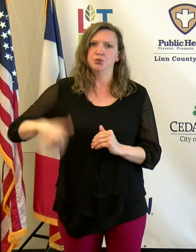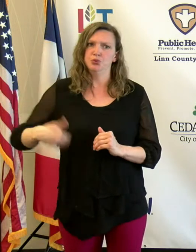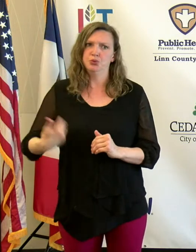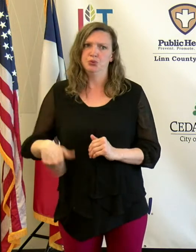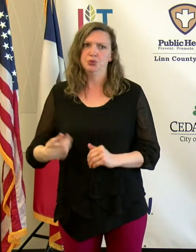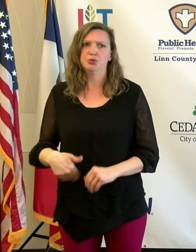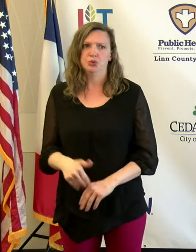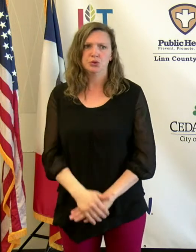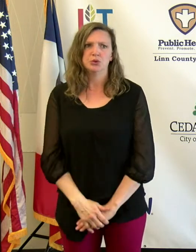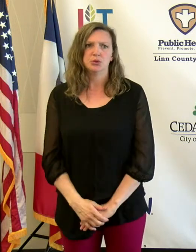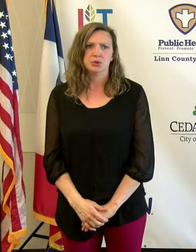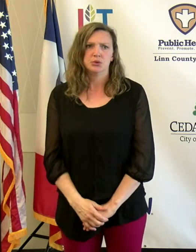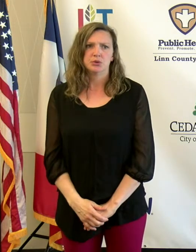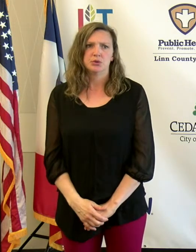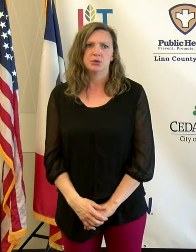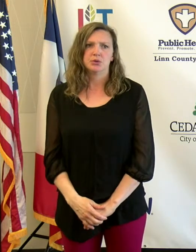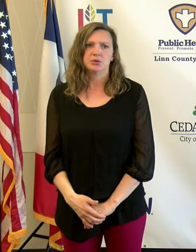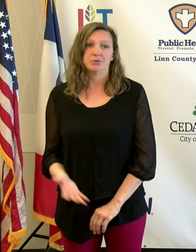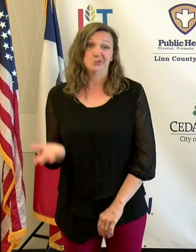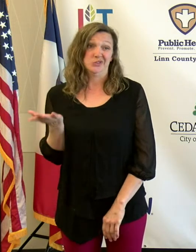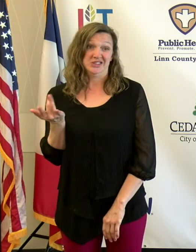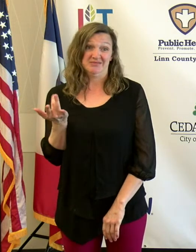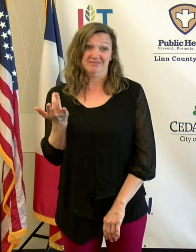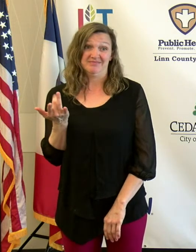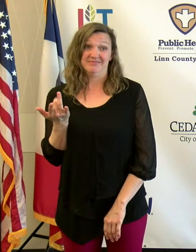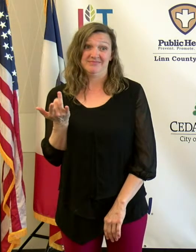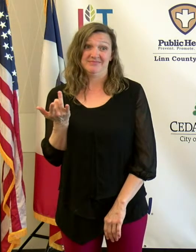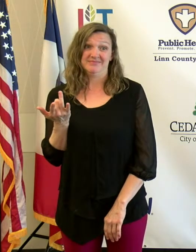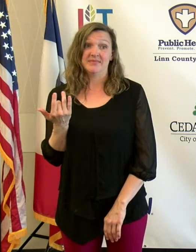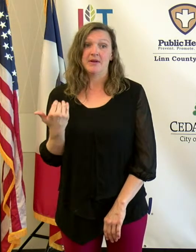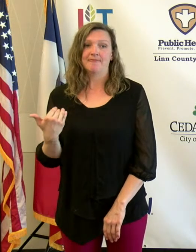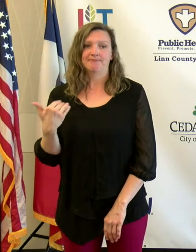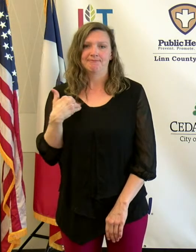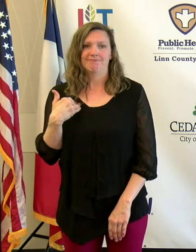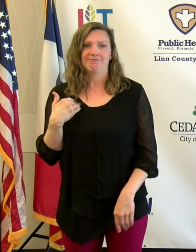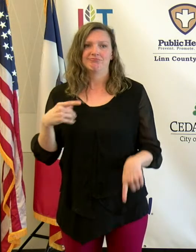due to testing at nearby meat processing plants.